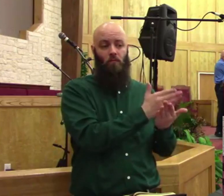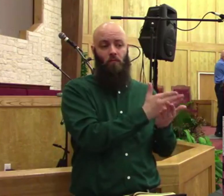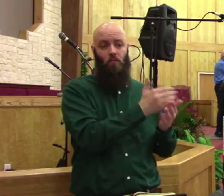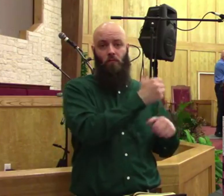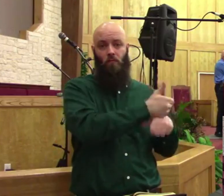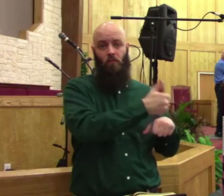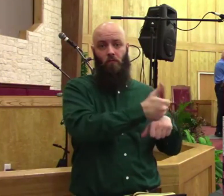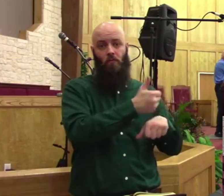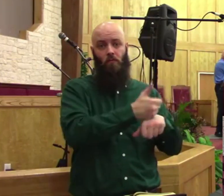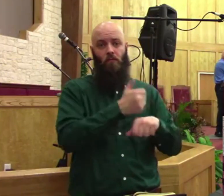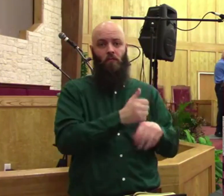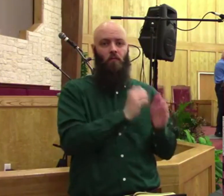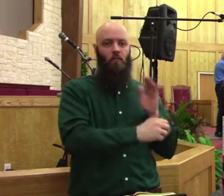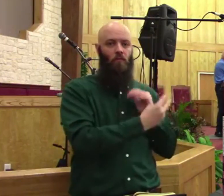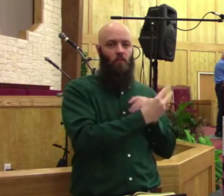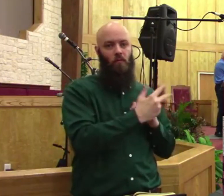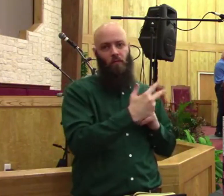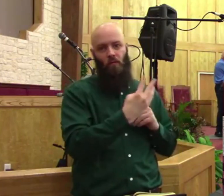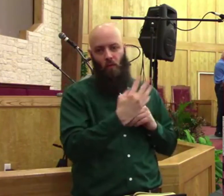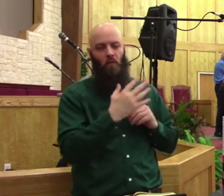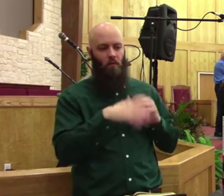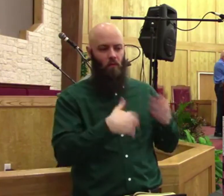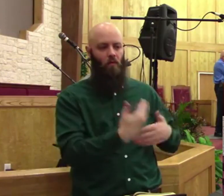2, 3, and 4 in particular, it kind of